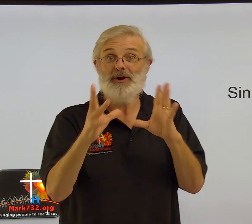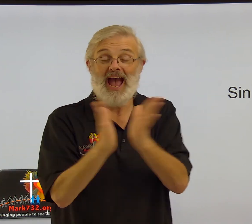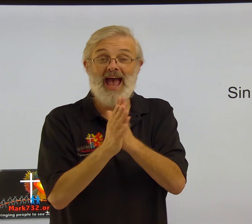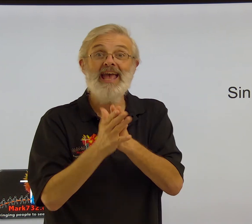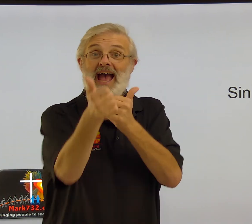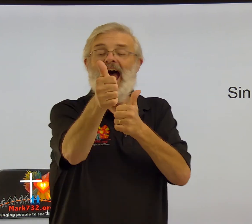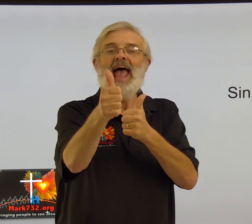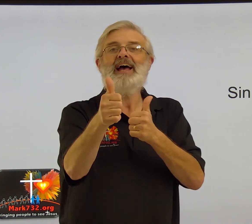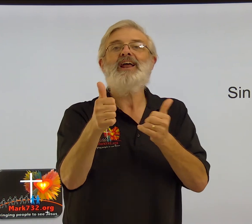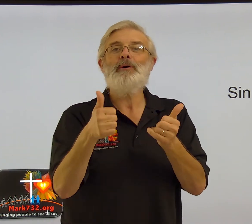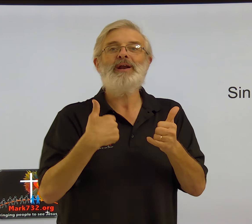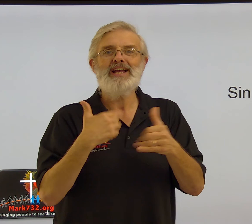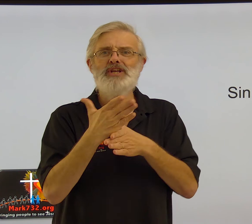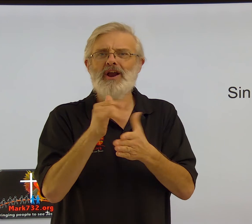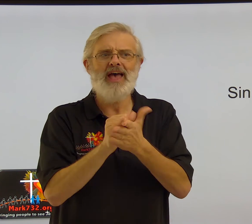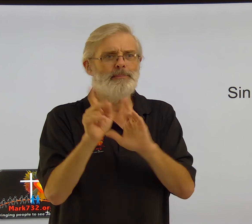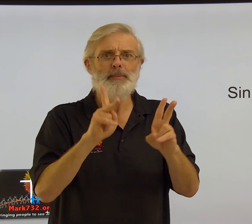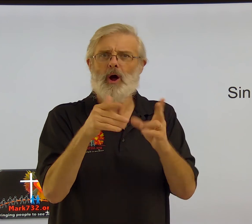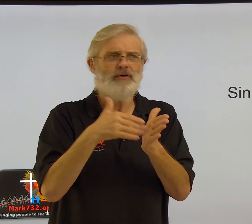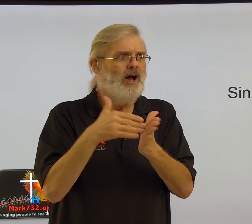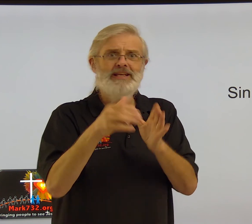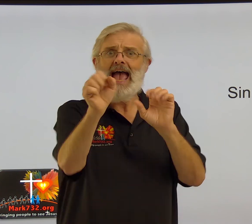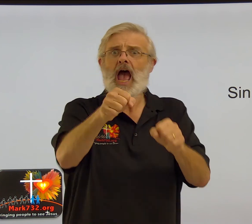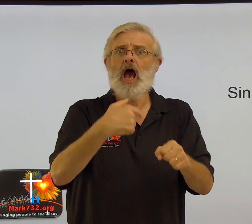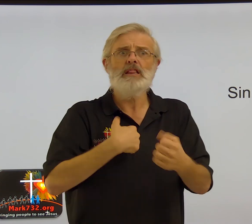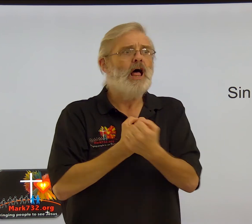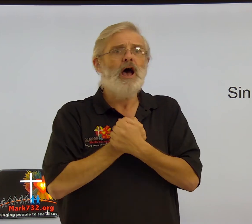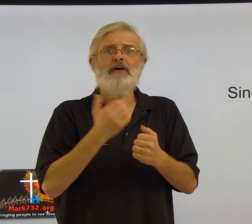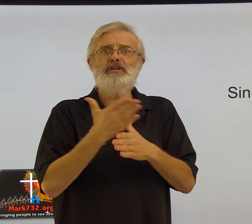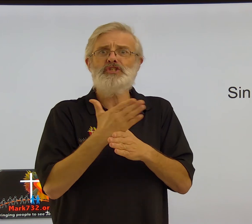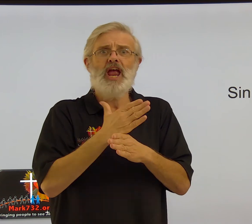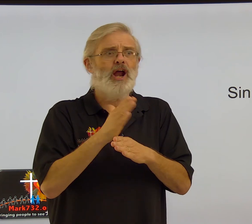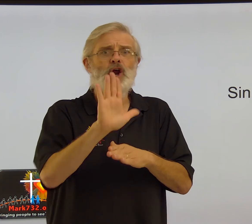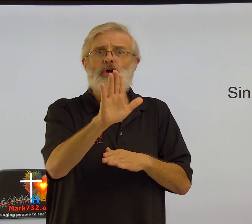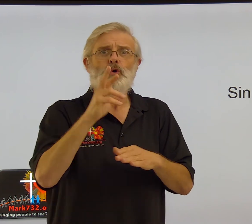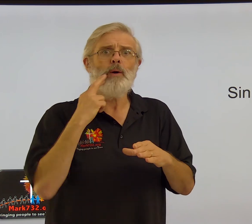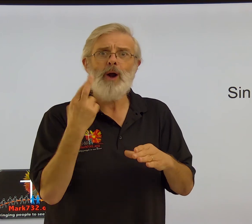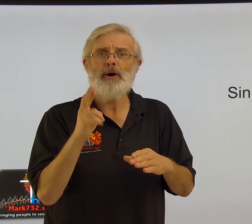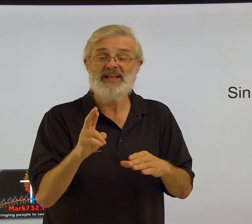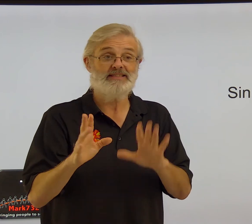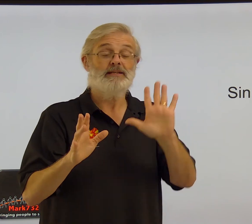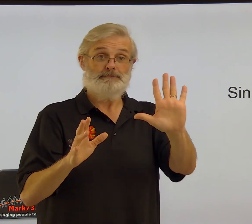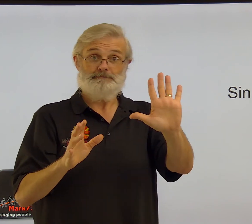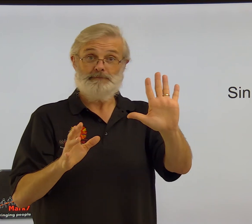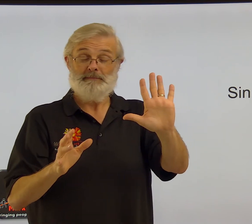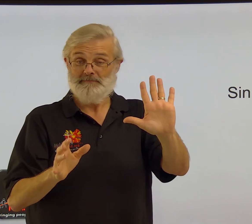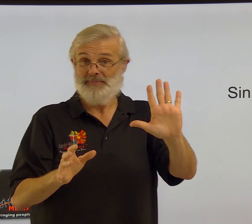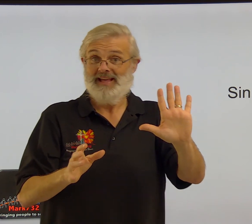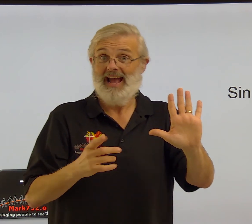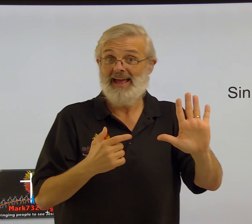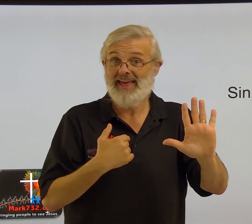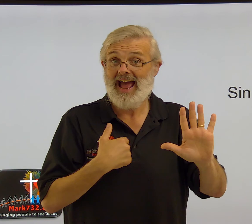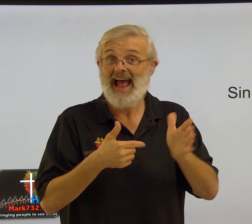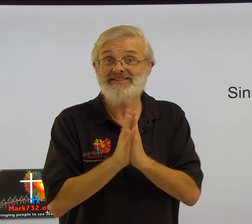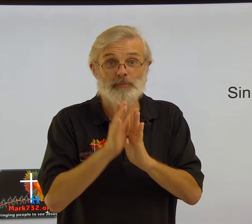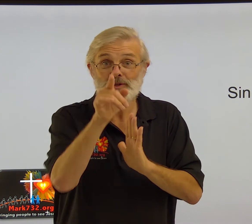okay? And when I share that, people are like, yeah, I'd love to share your brownies. And then I ask them, well, just for